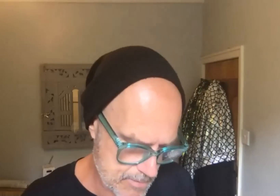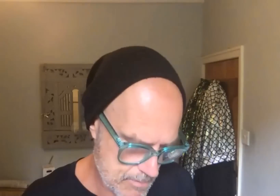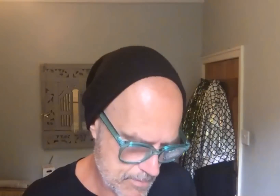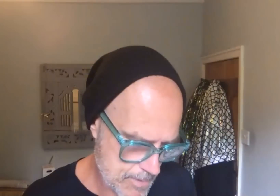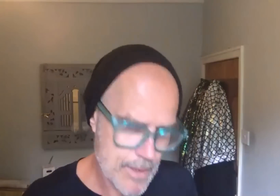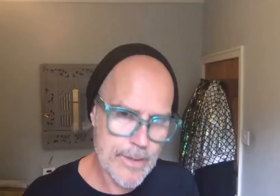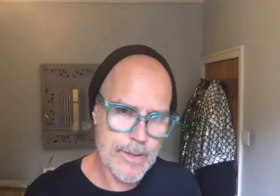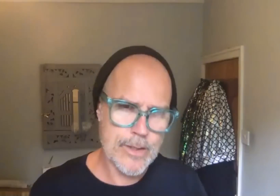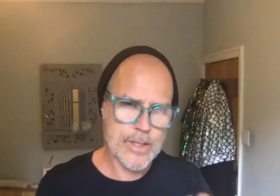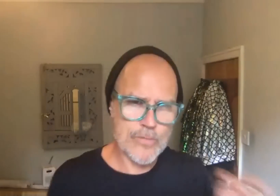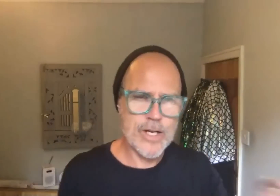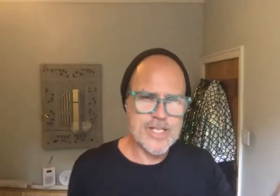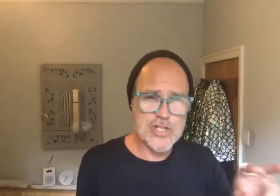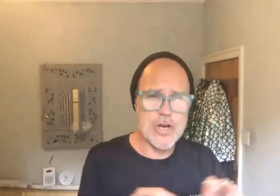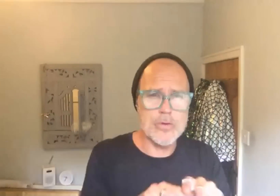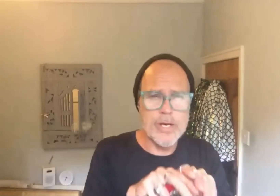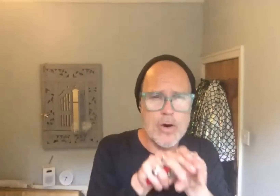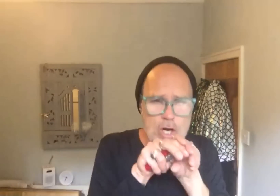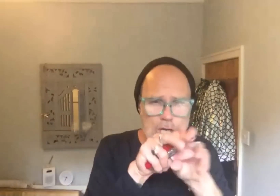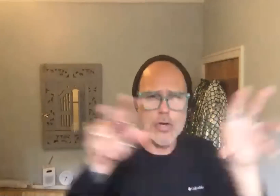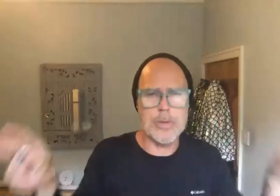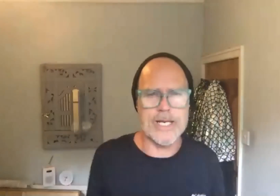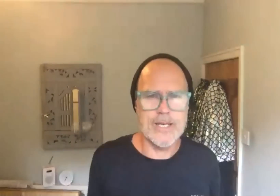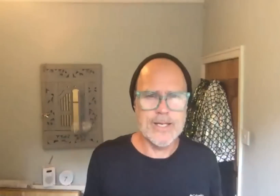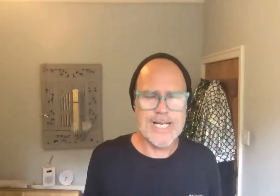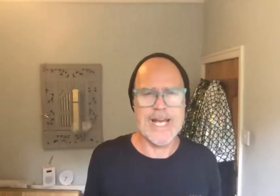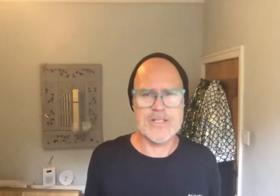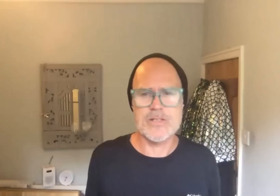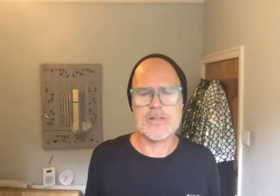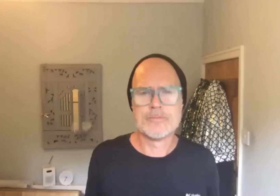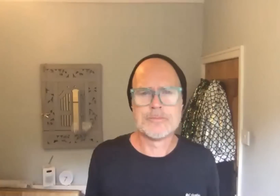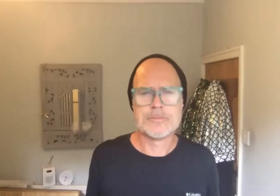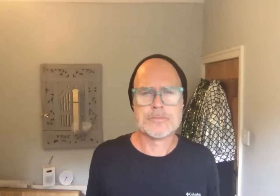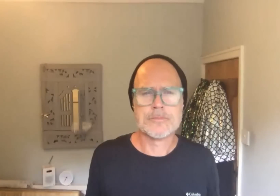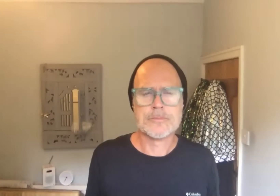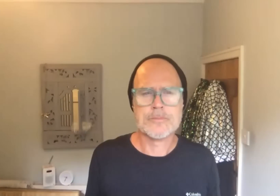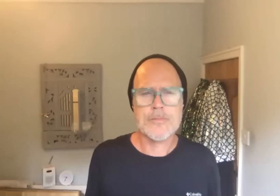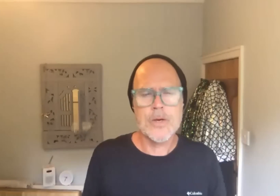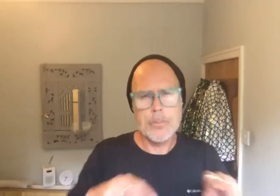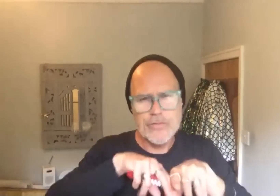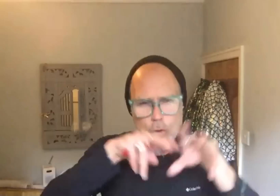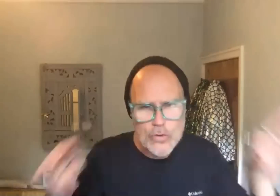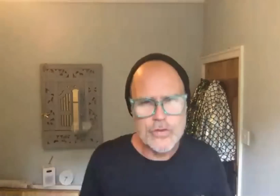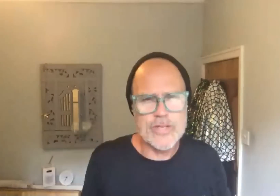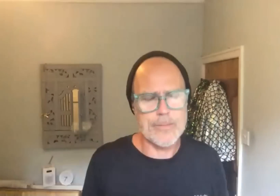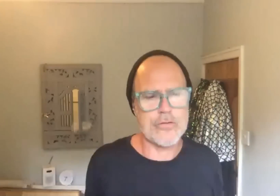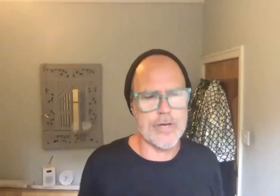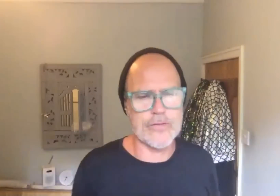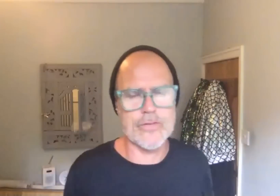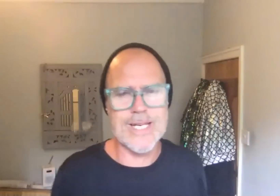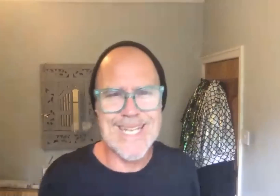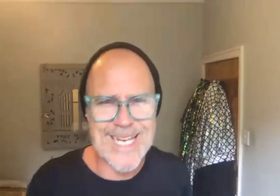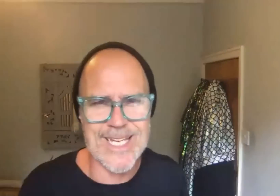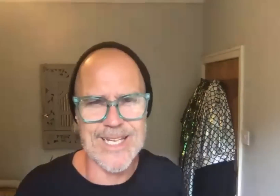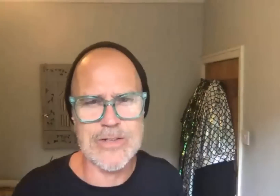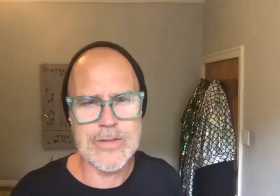interdependence. COVID-19 is showing that we are globally connected, but it's also demonstrated